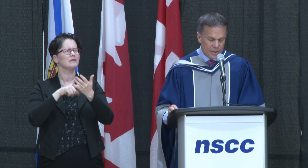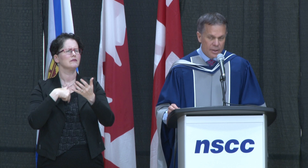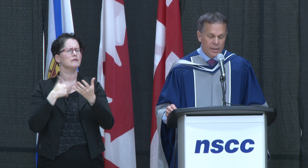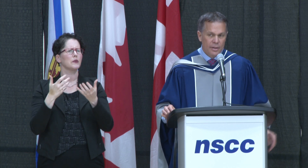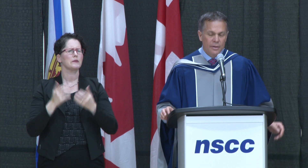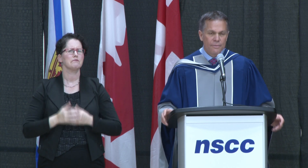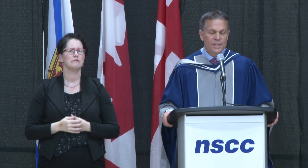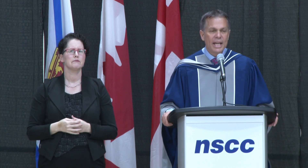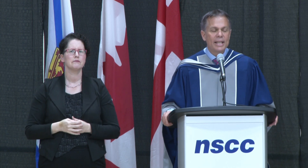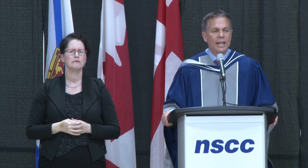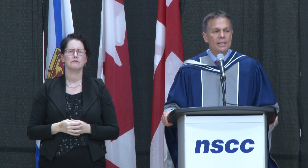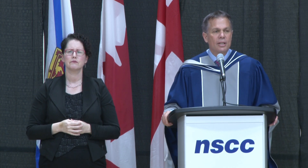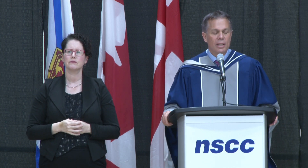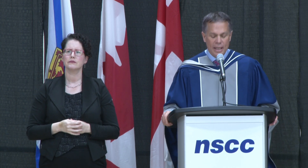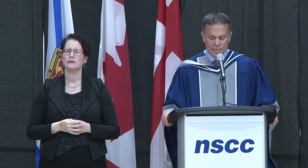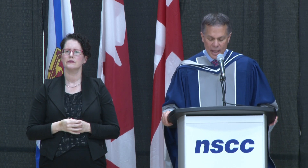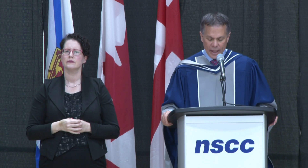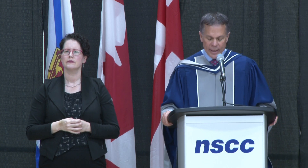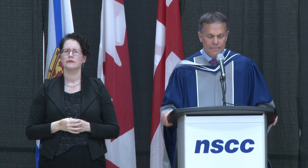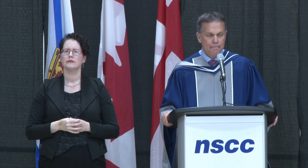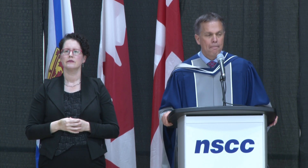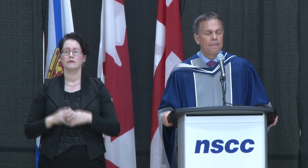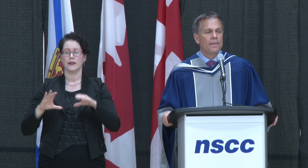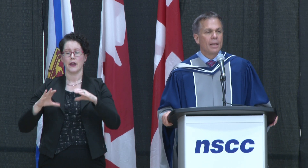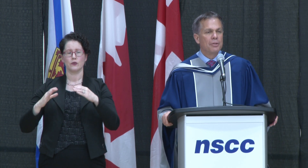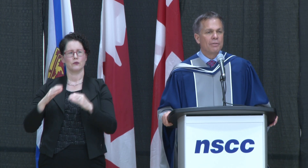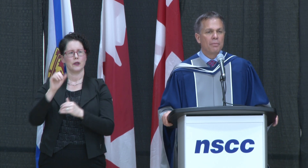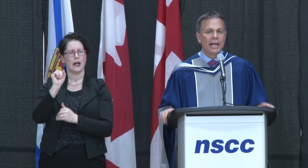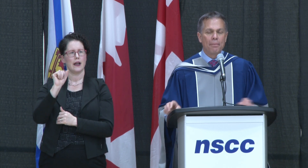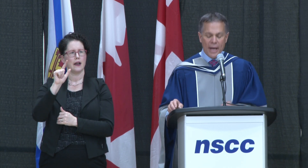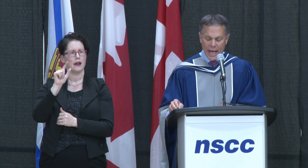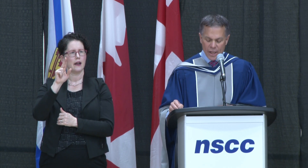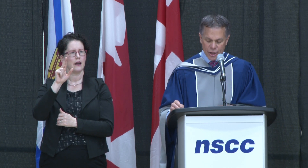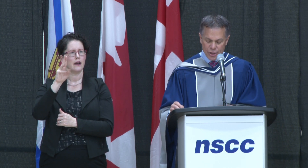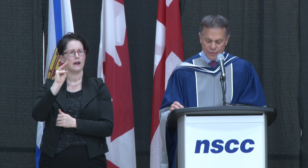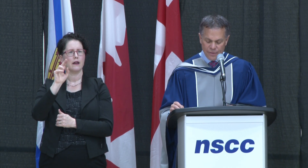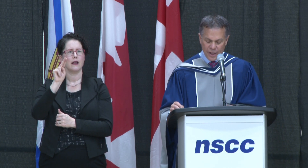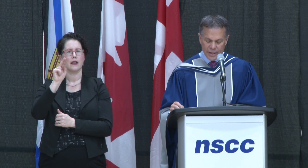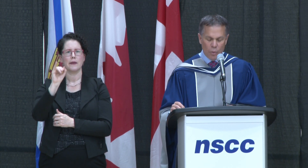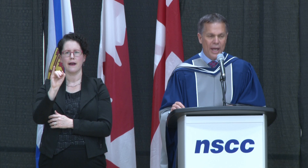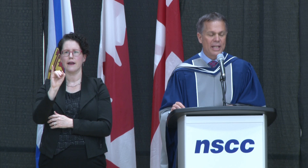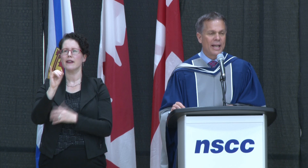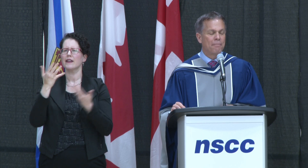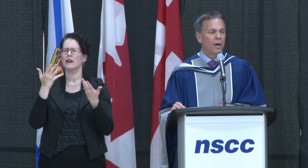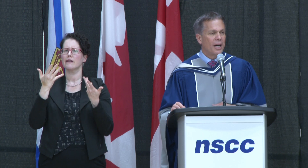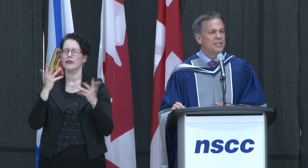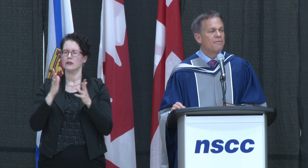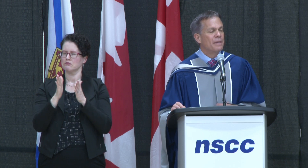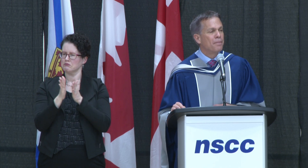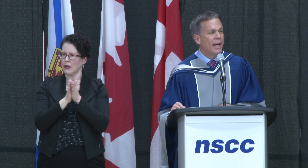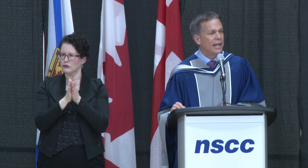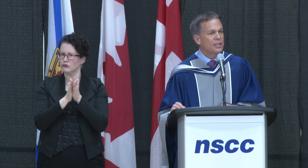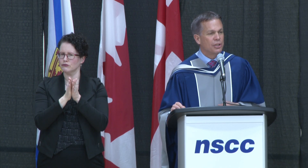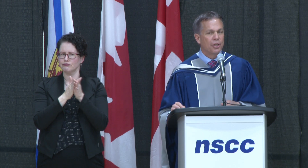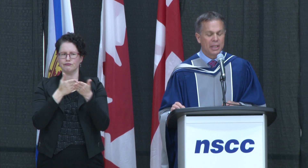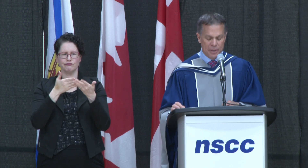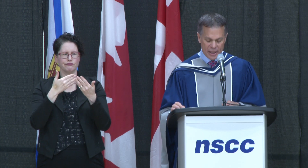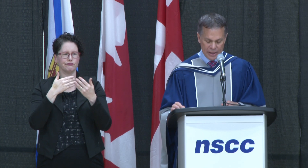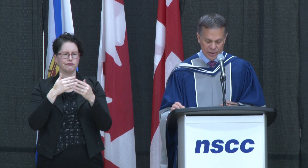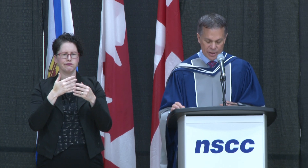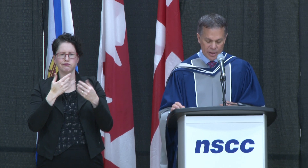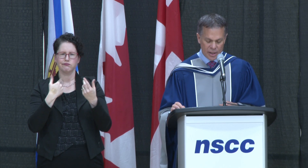recognize. For decades, our alumni have been driven by a passion to find a way to have positive impacts